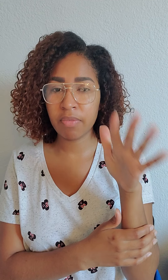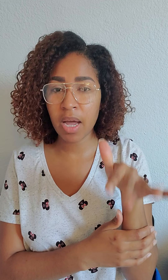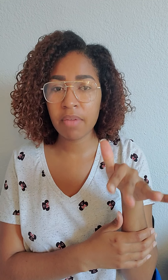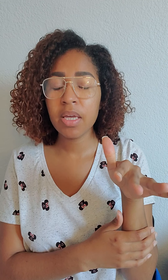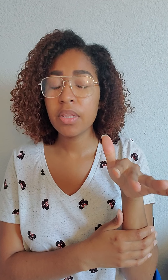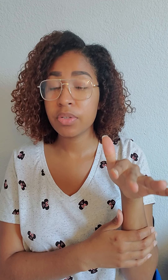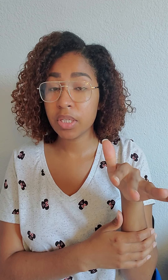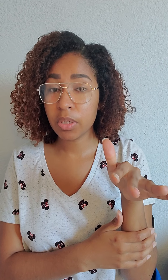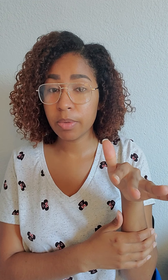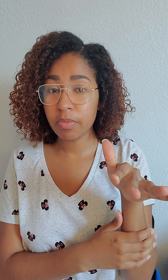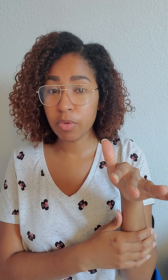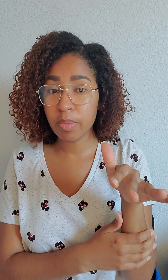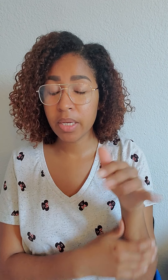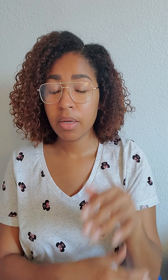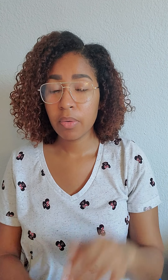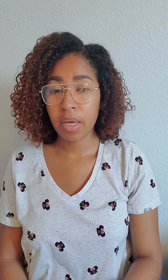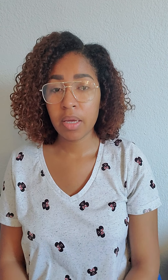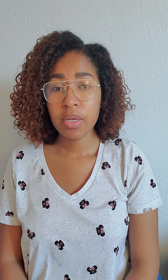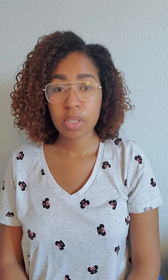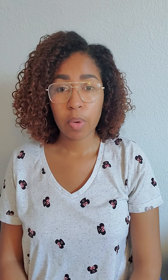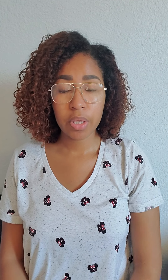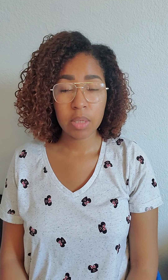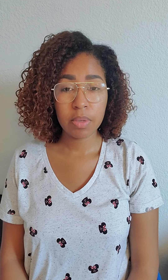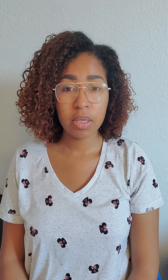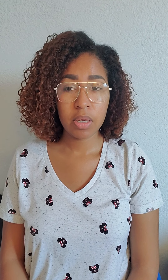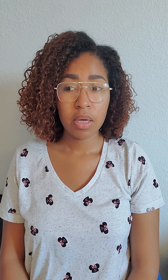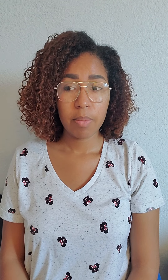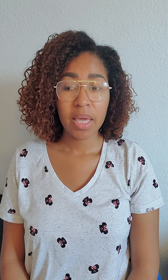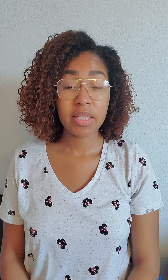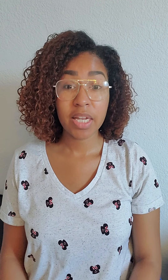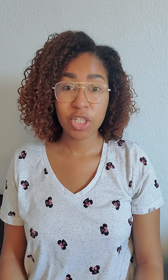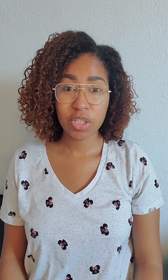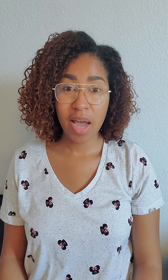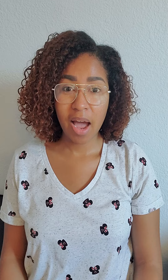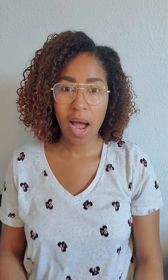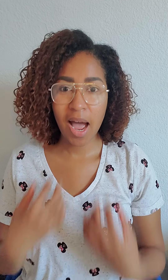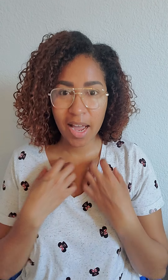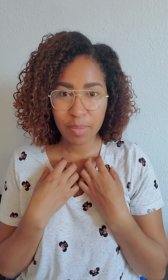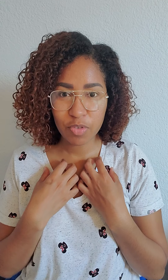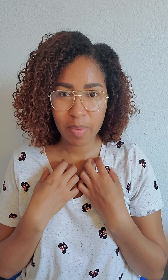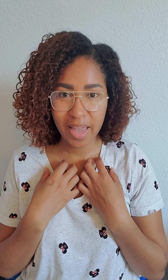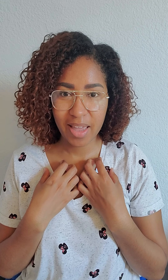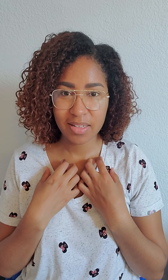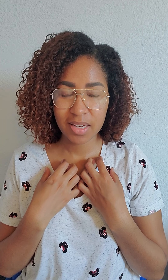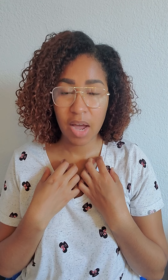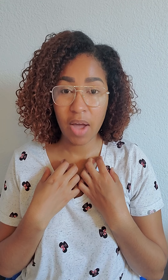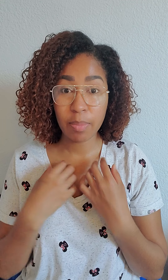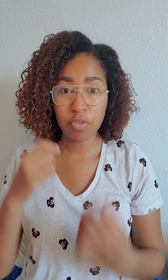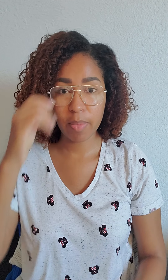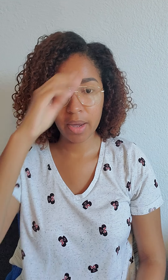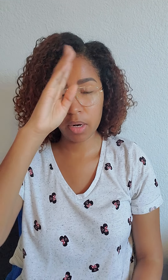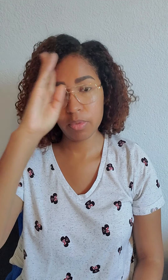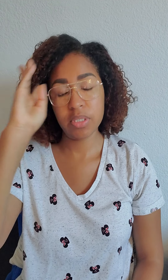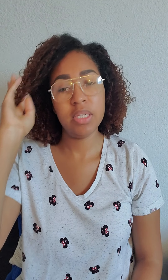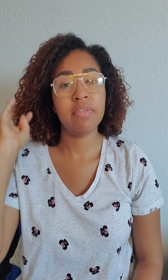55. There's a little bit of movement, okay? So I want you to be paying attention to how I move my hand, how I move my arm to see if